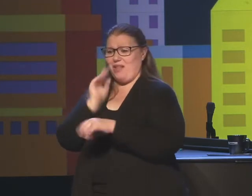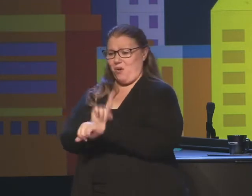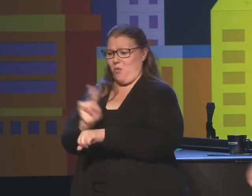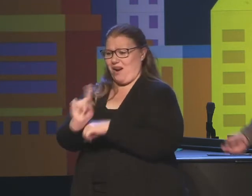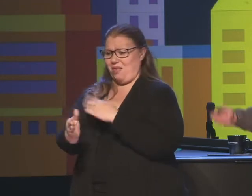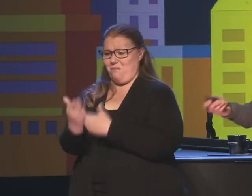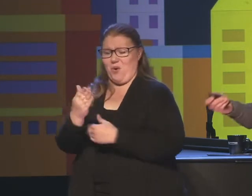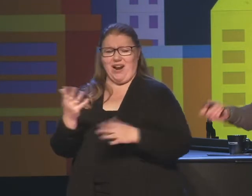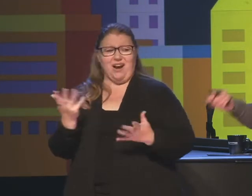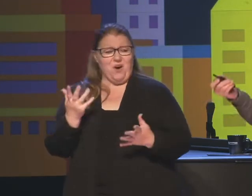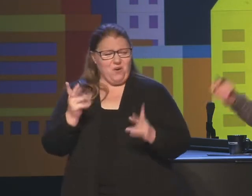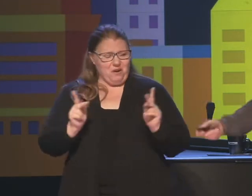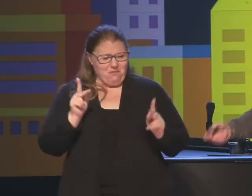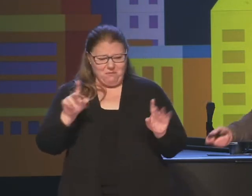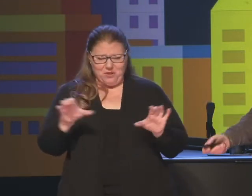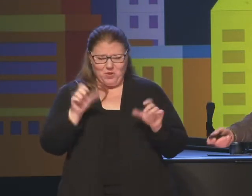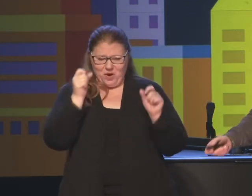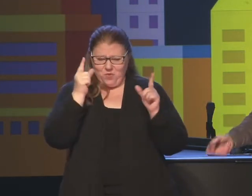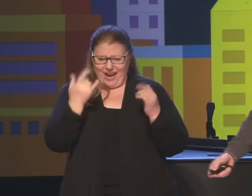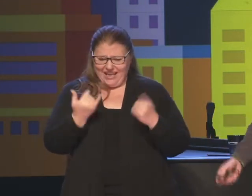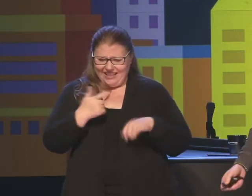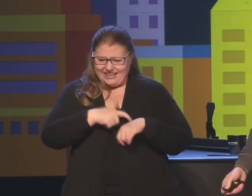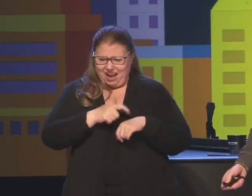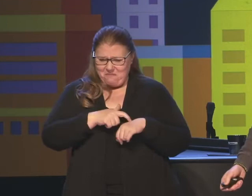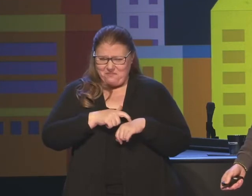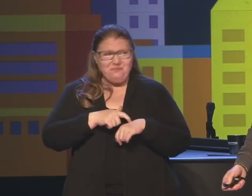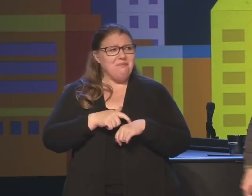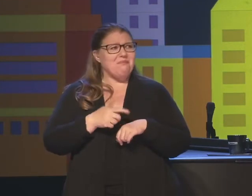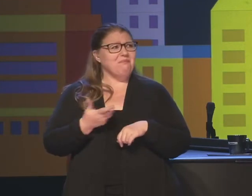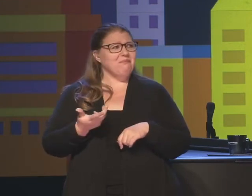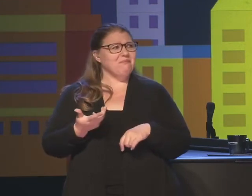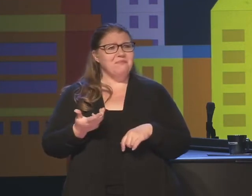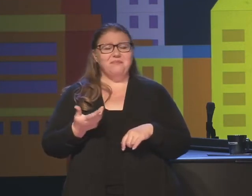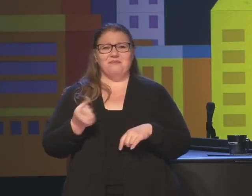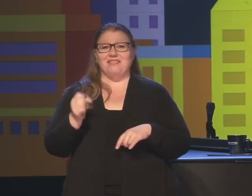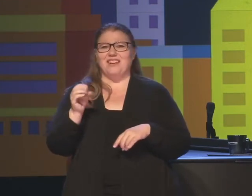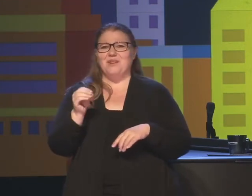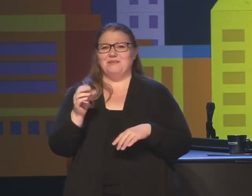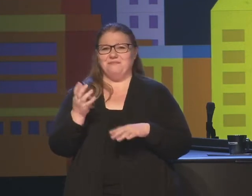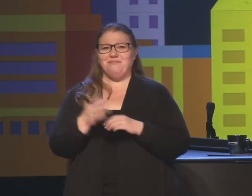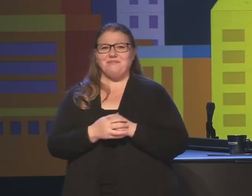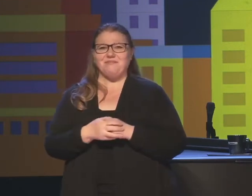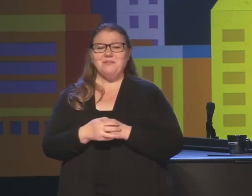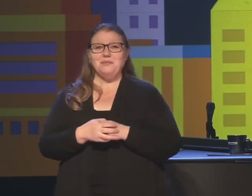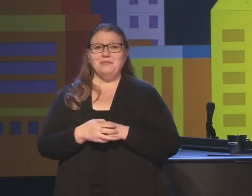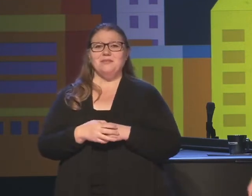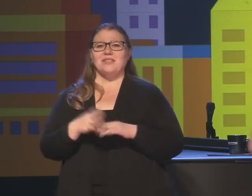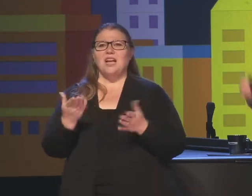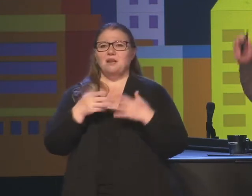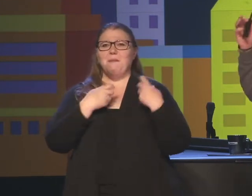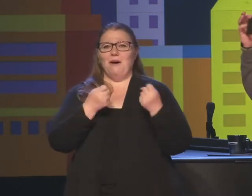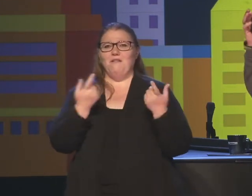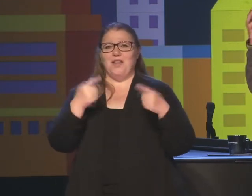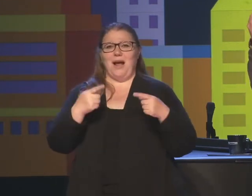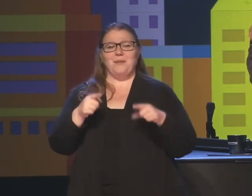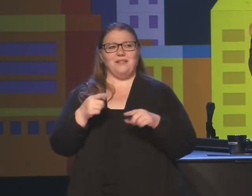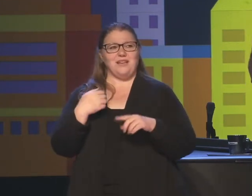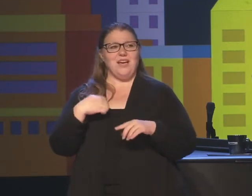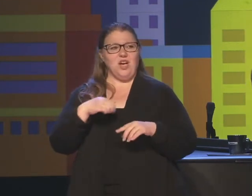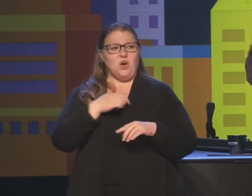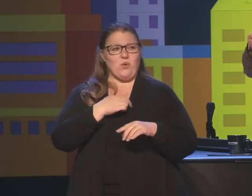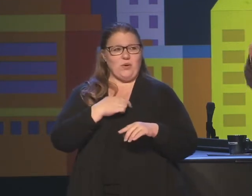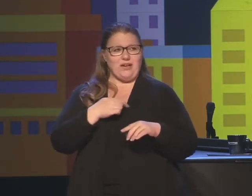I was like, what are people doing awake at this time of night? So get home. But here's the thing. Here's something really powerful that happened. We're in this